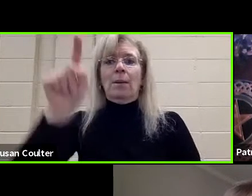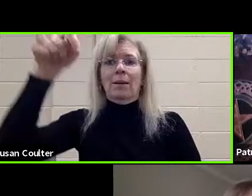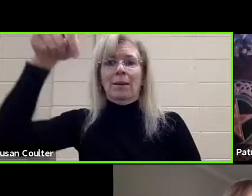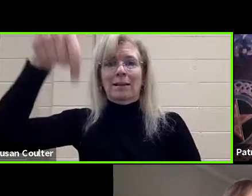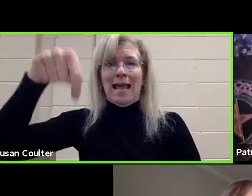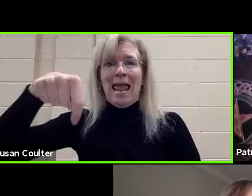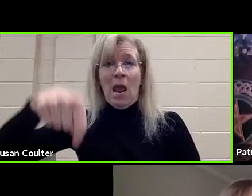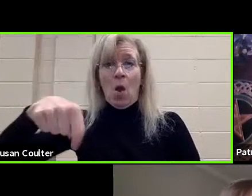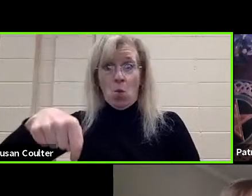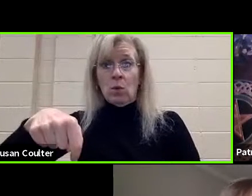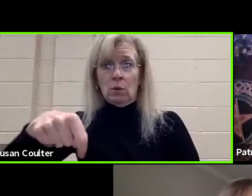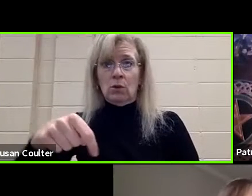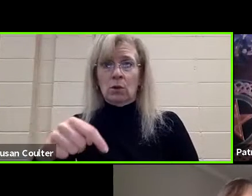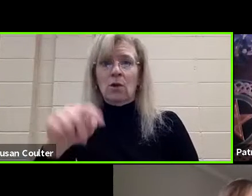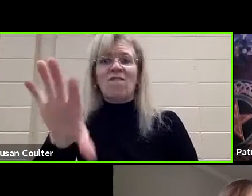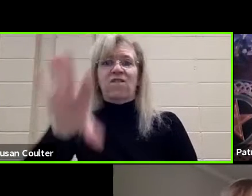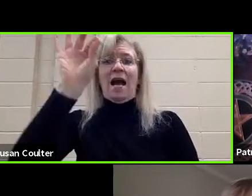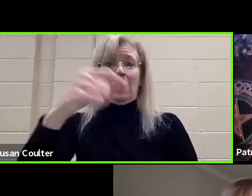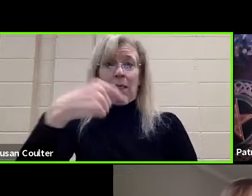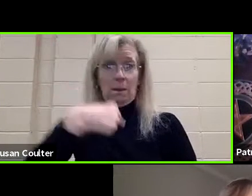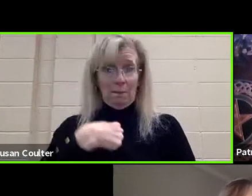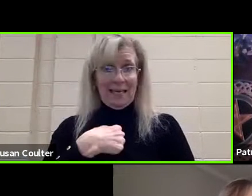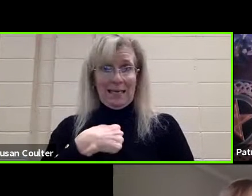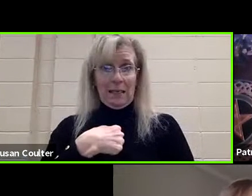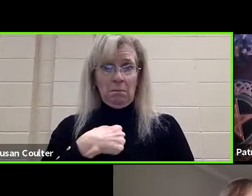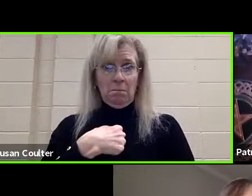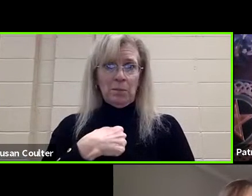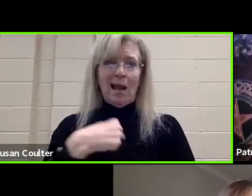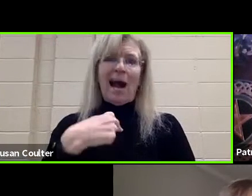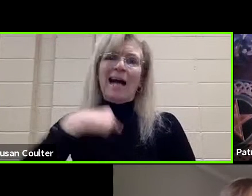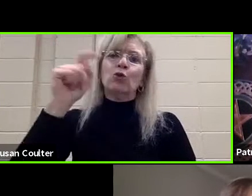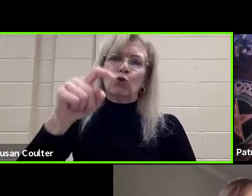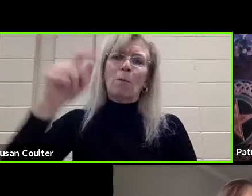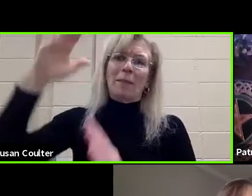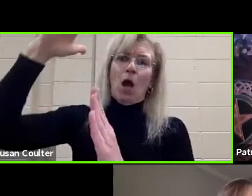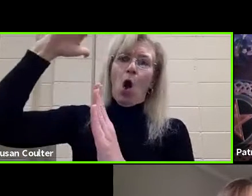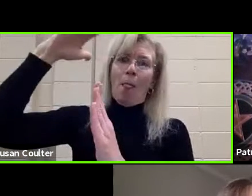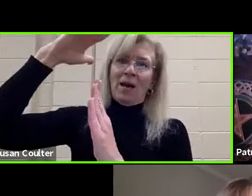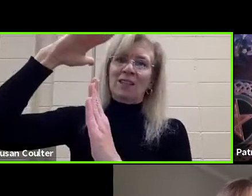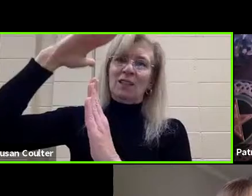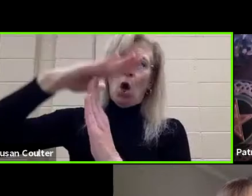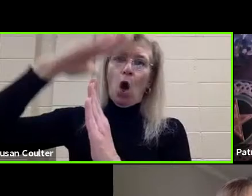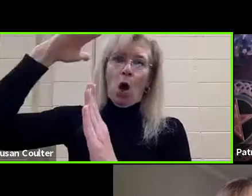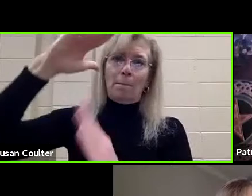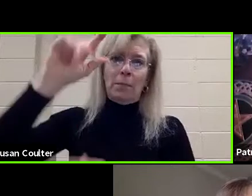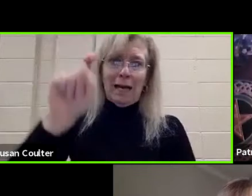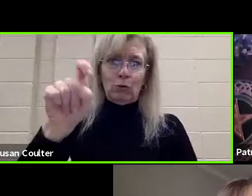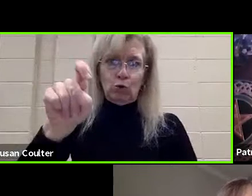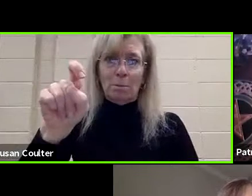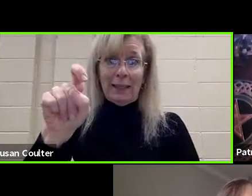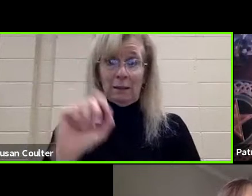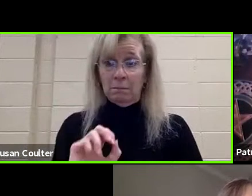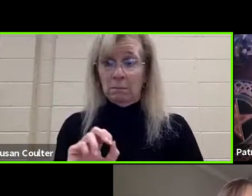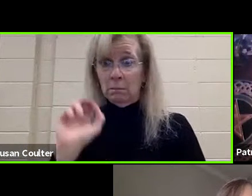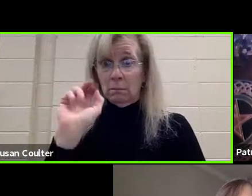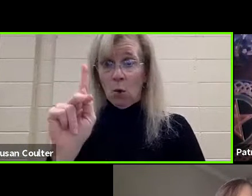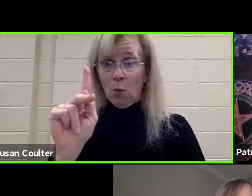up, down to find me. I should be on the top. It should